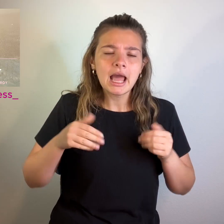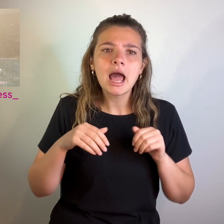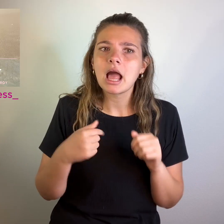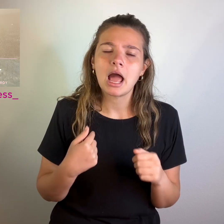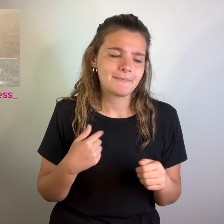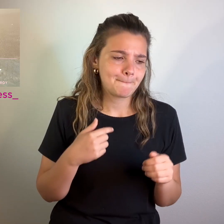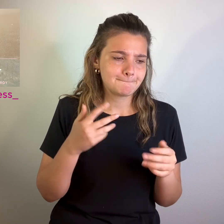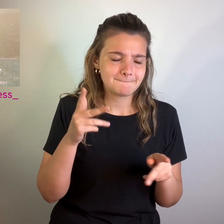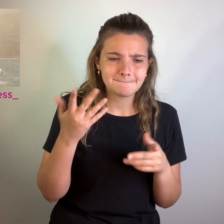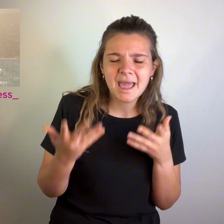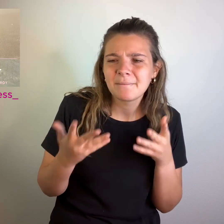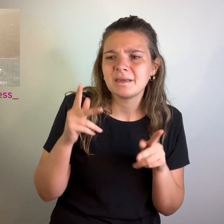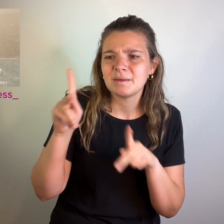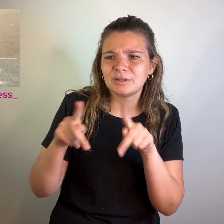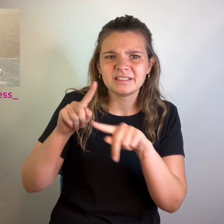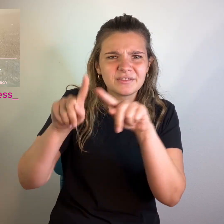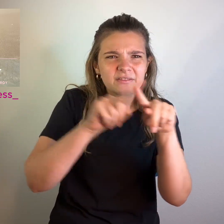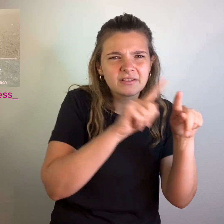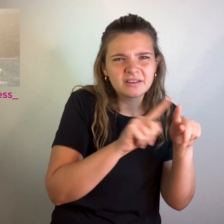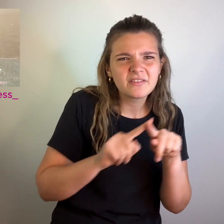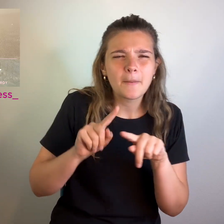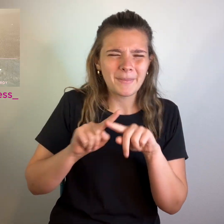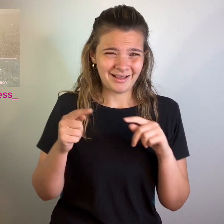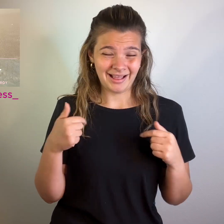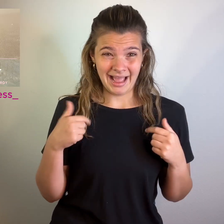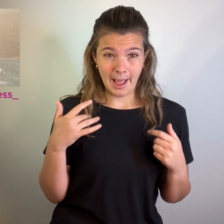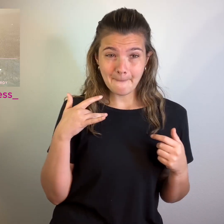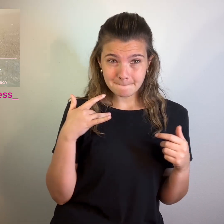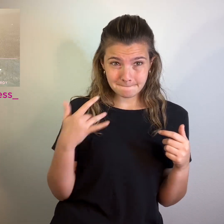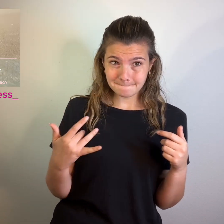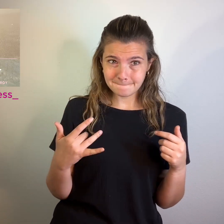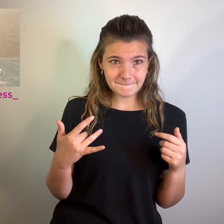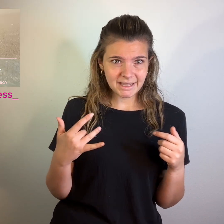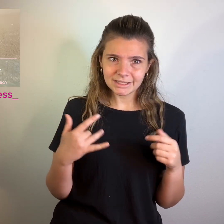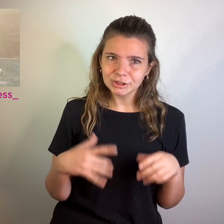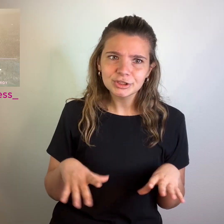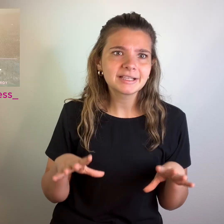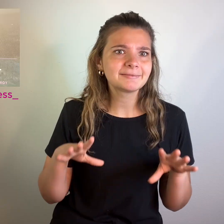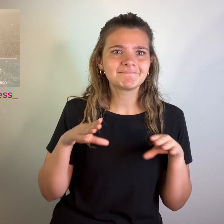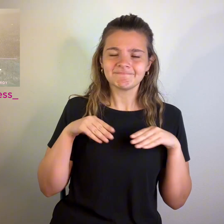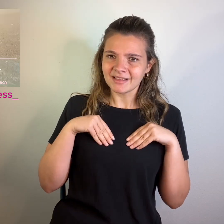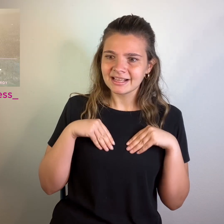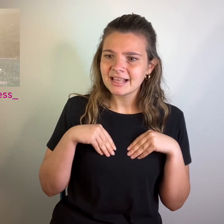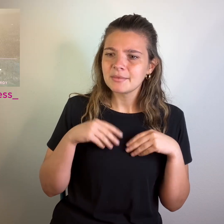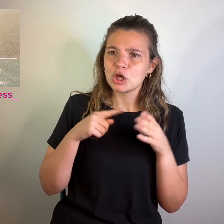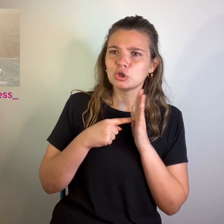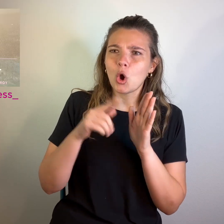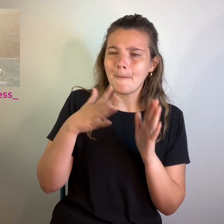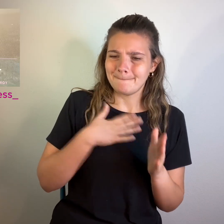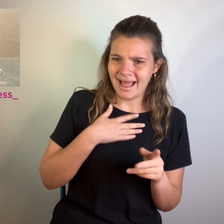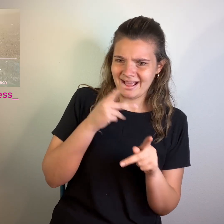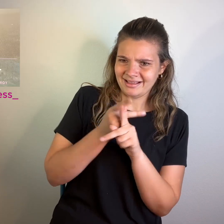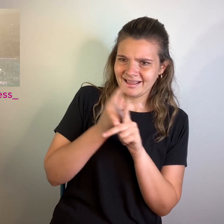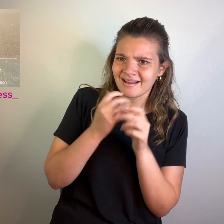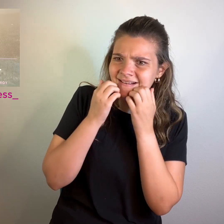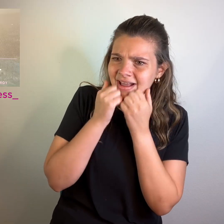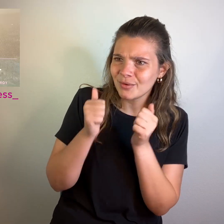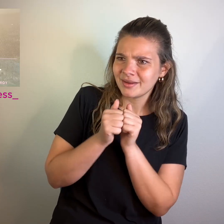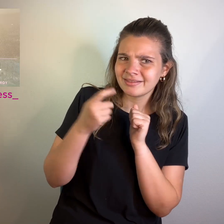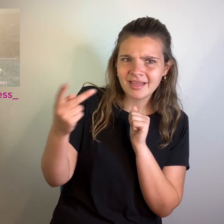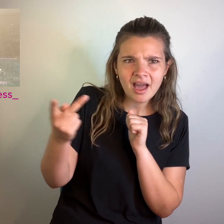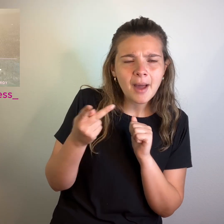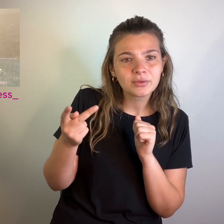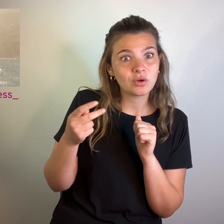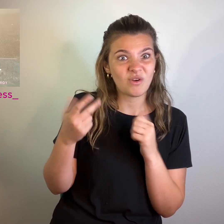everyone, but I like to just hold space for my friends, and I like to show them how much I care about them verbally with a lot of the examples that